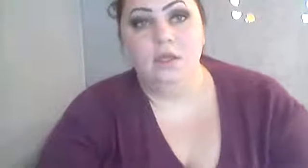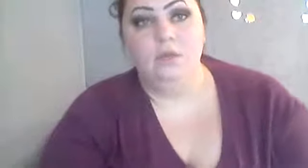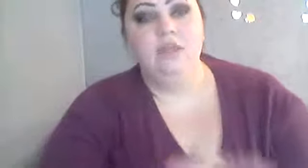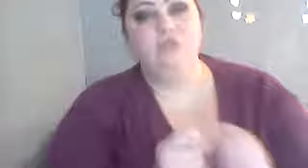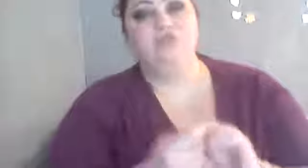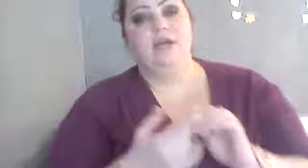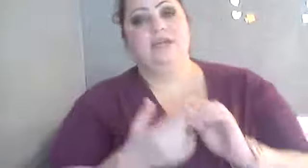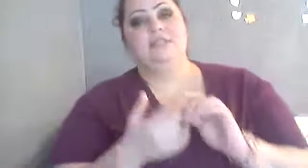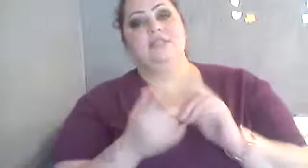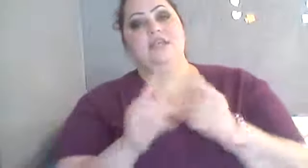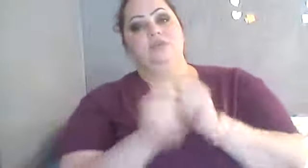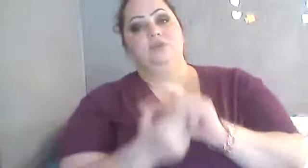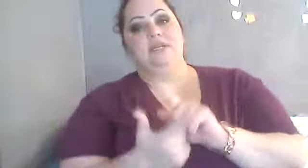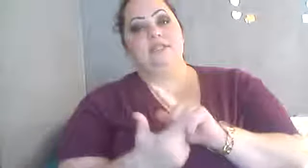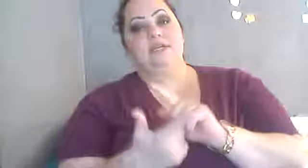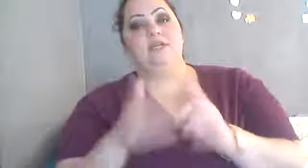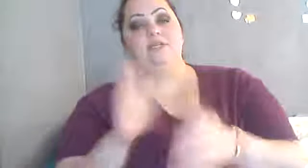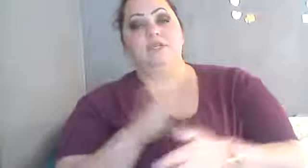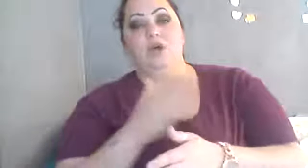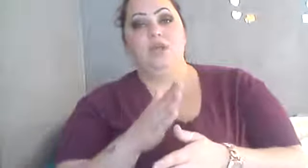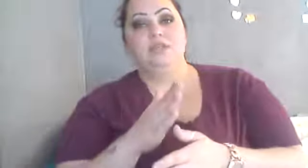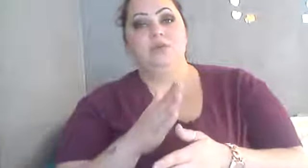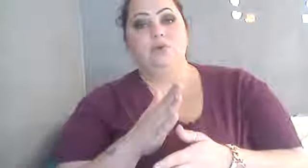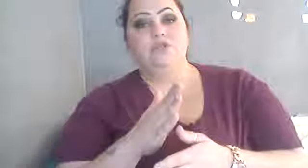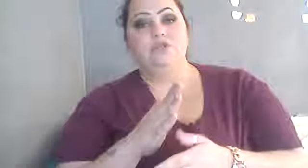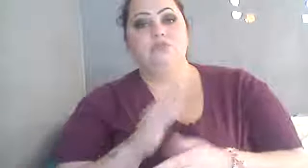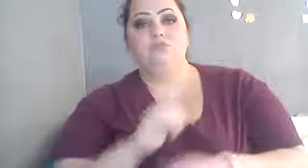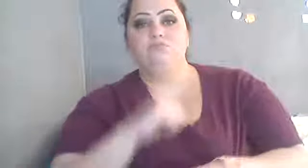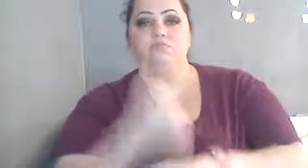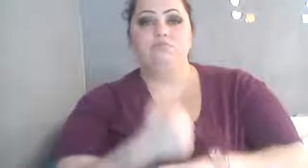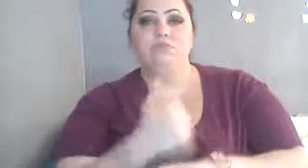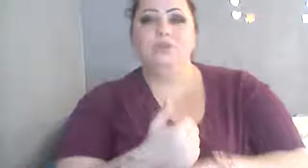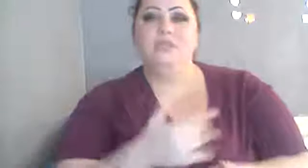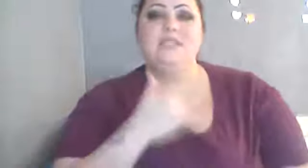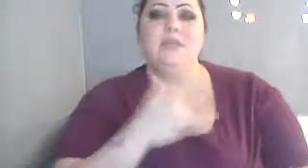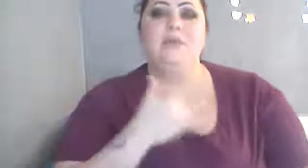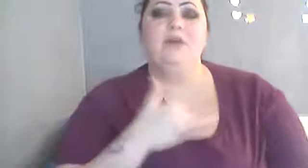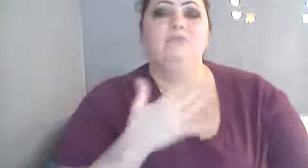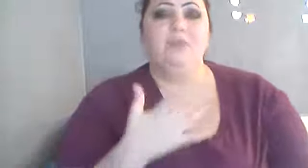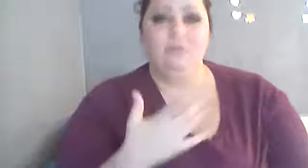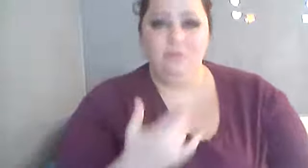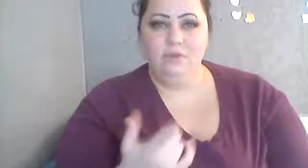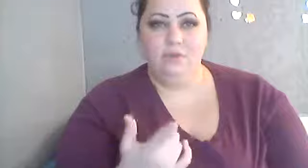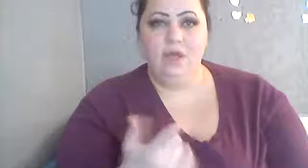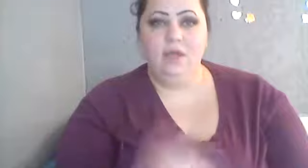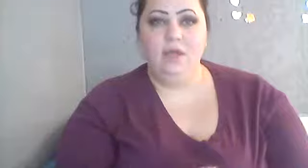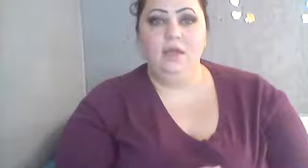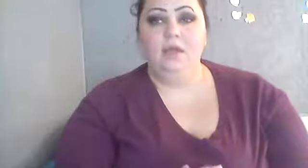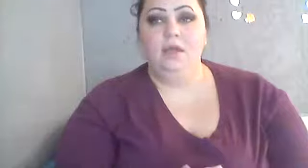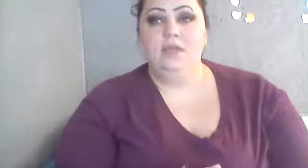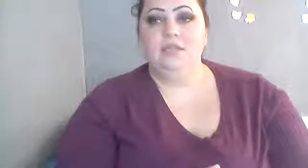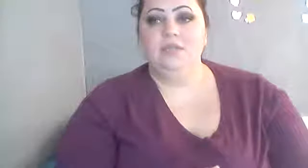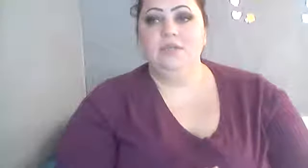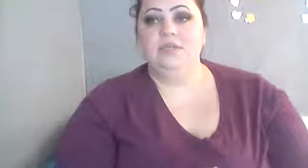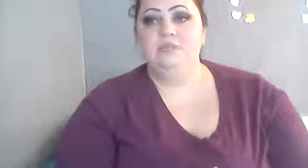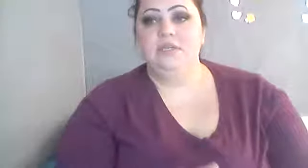the way you translate a song is going to, you're going to set up how you feel, okay? It's going to